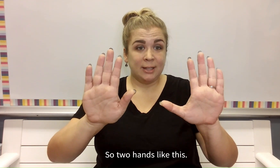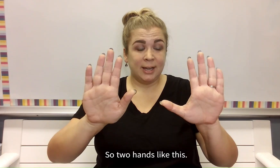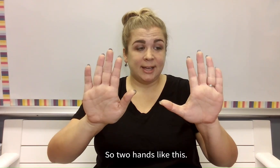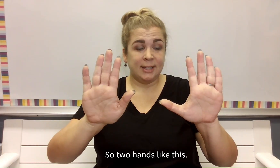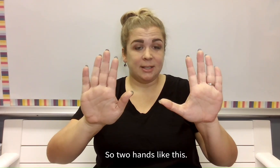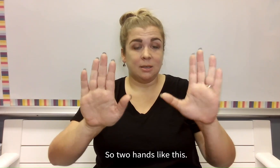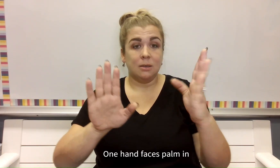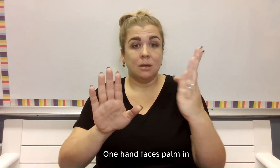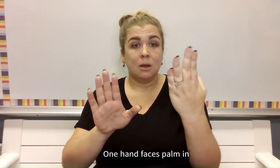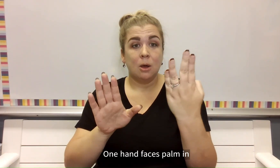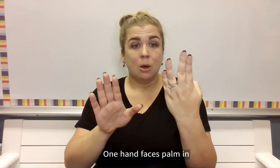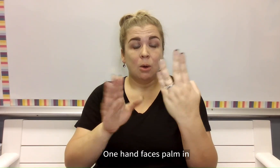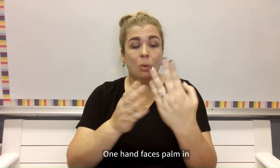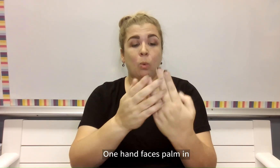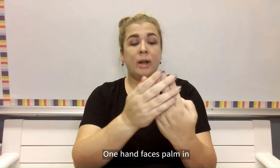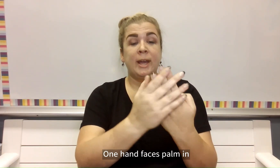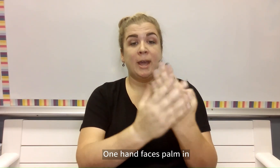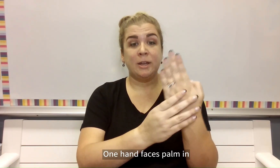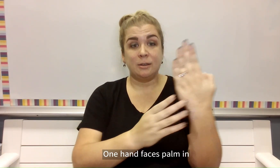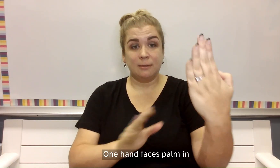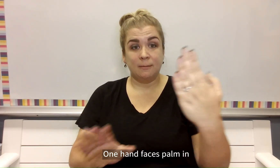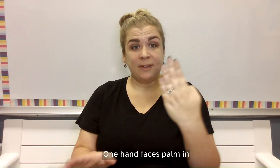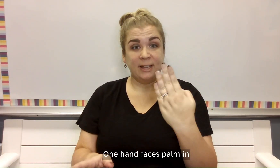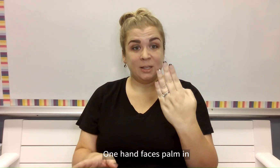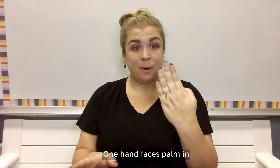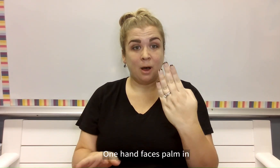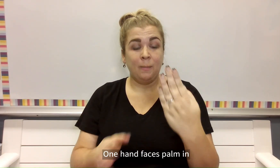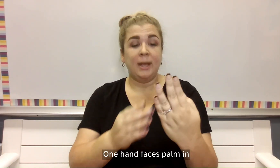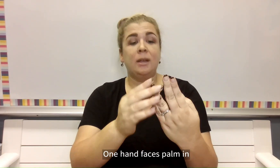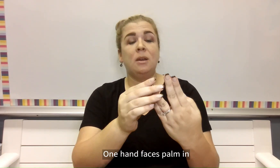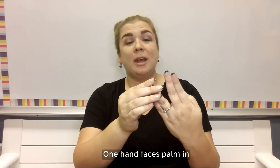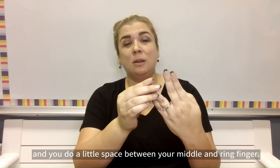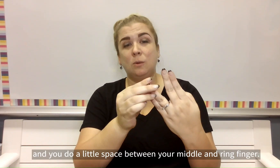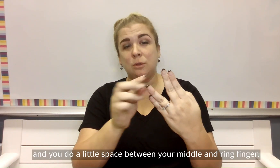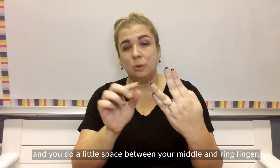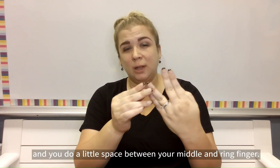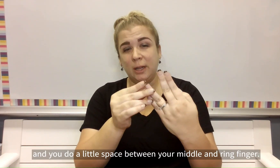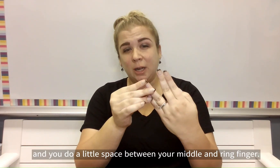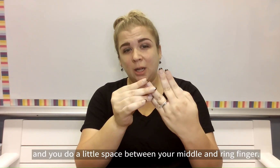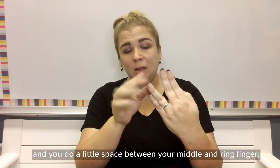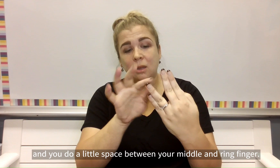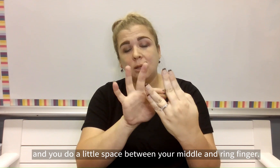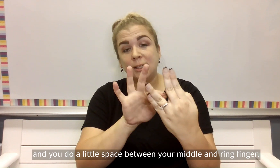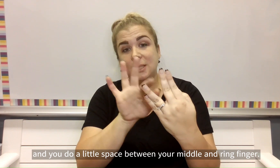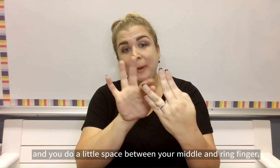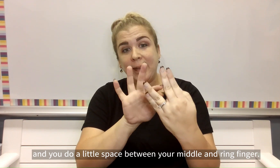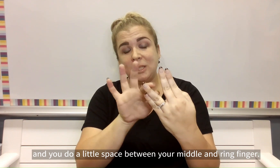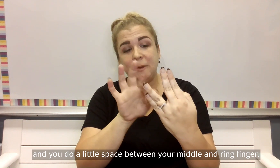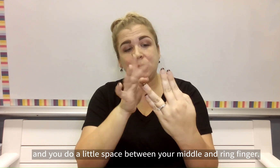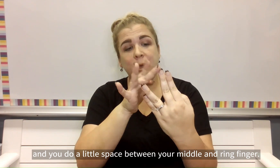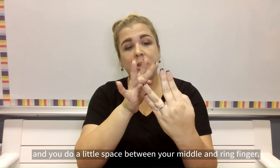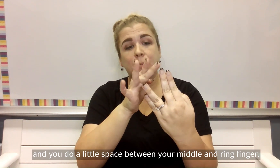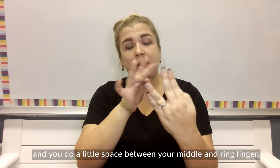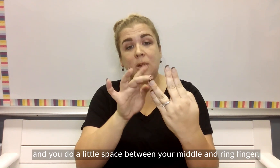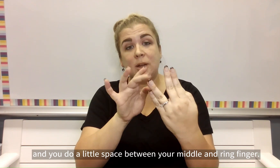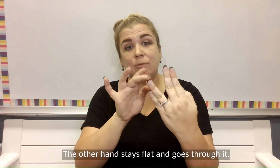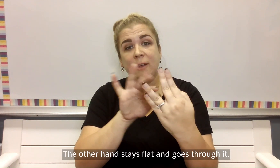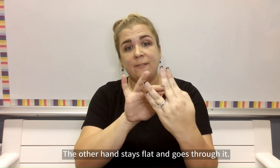like this. One hand faces palm in, and you do a little space between your middle and ring